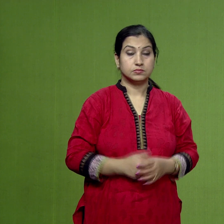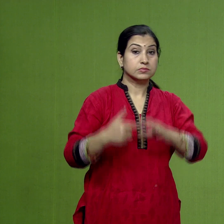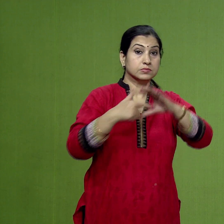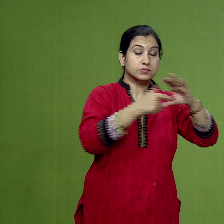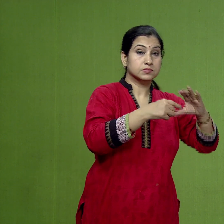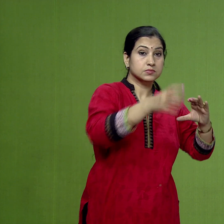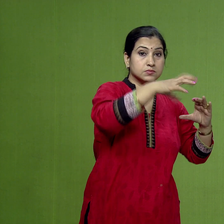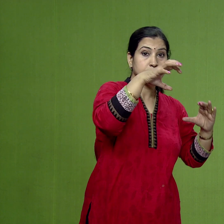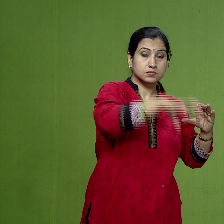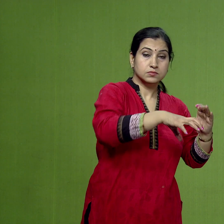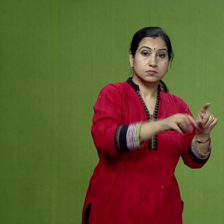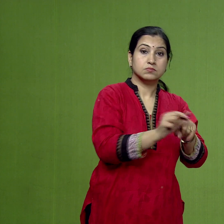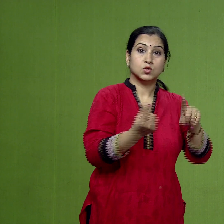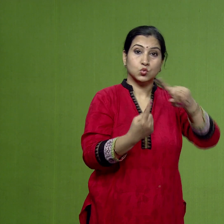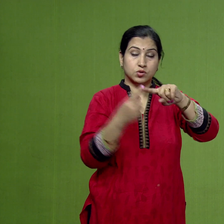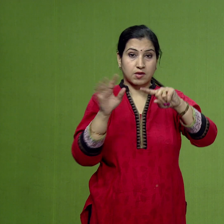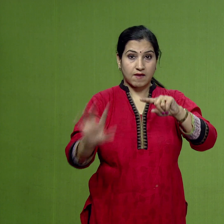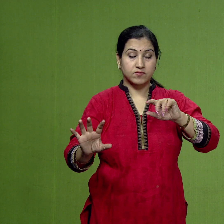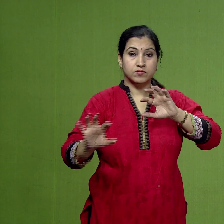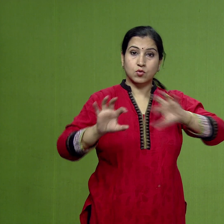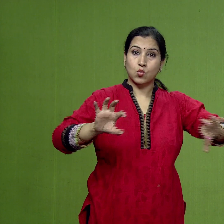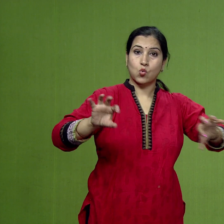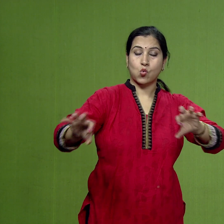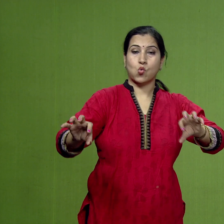Each state and union territory has its own capital.